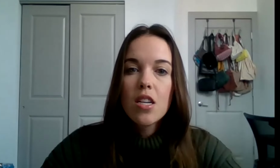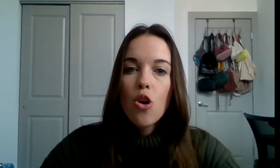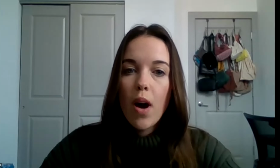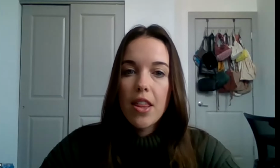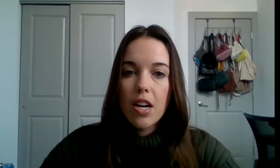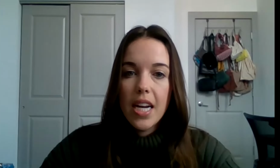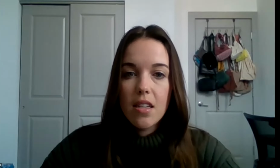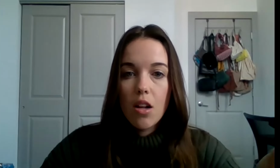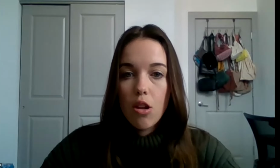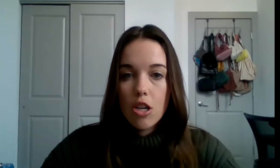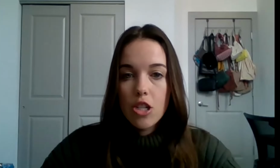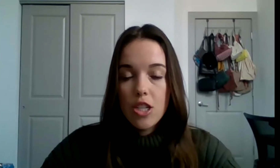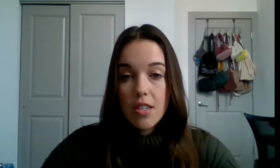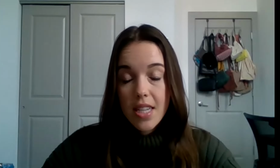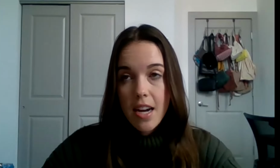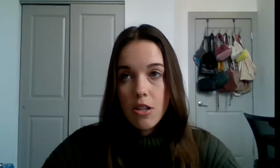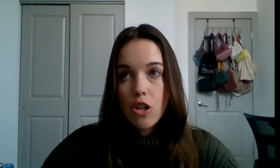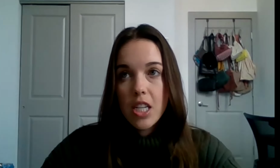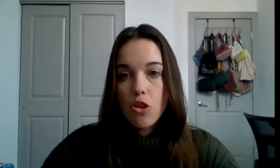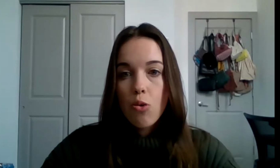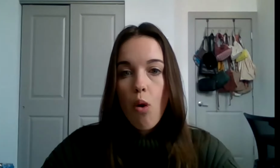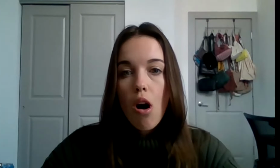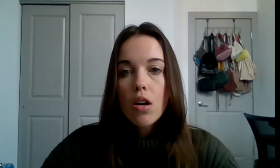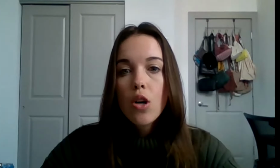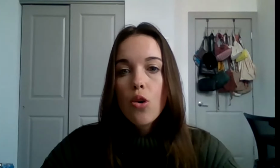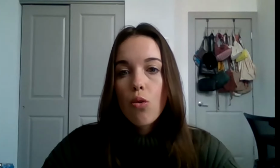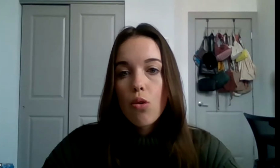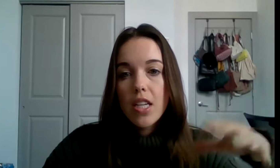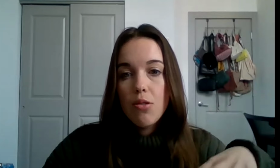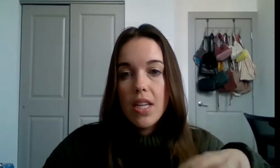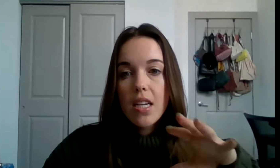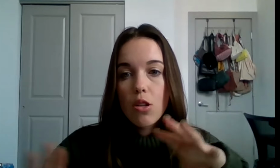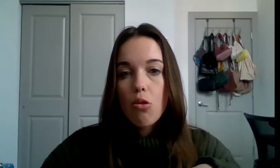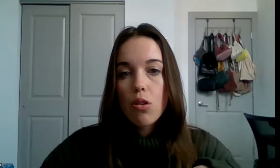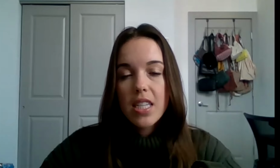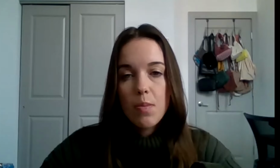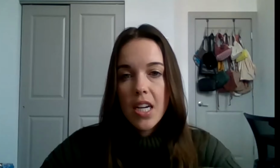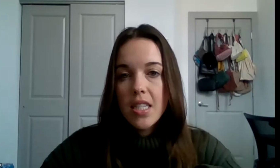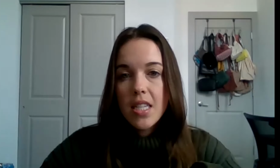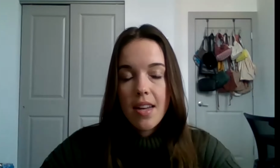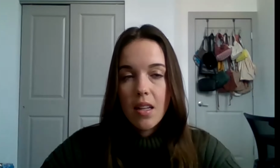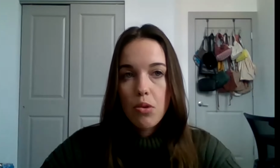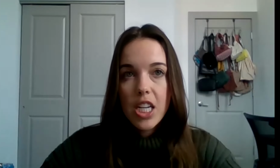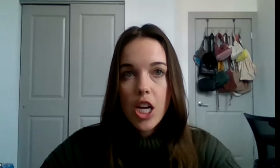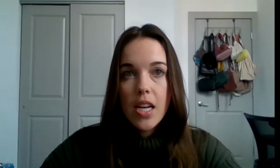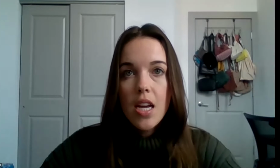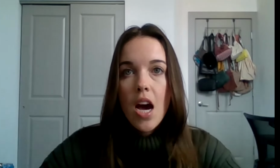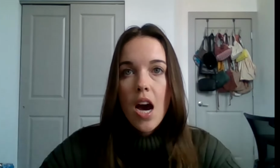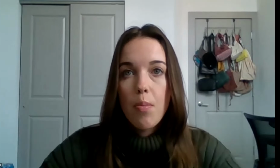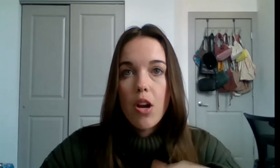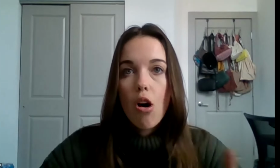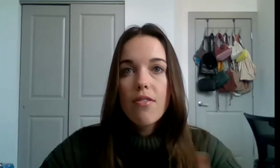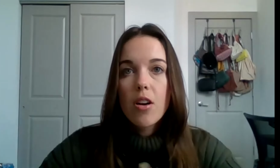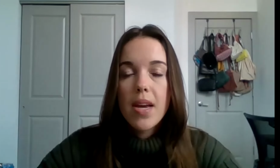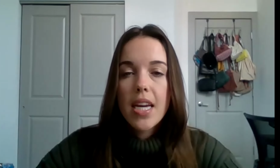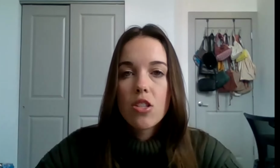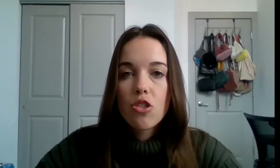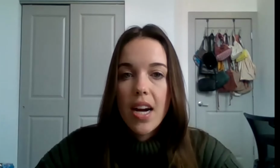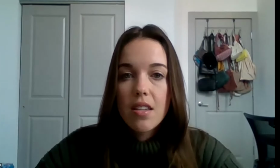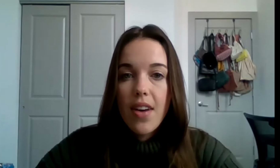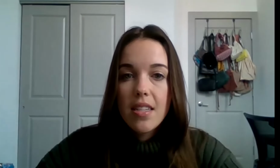place, whether it's a large scale traditional walk or a unique local experience and celebration. But all